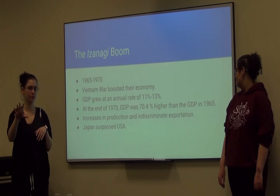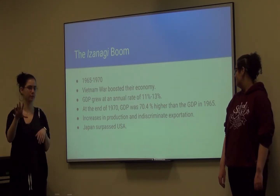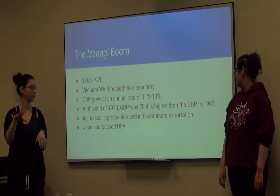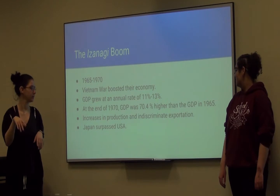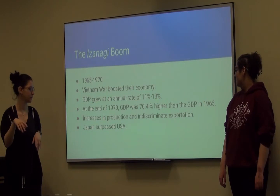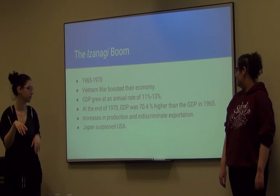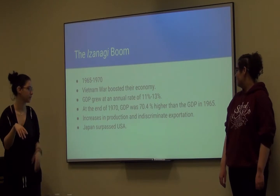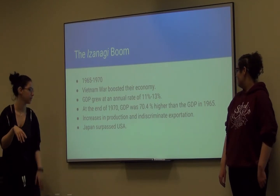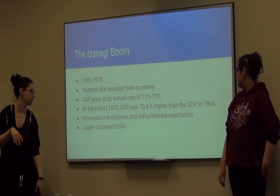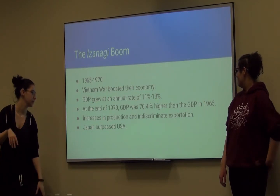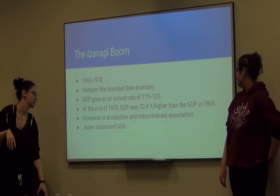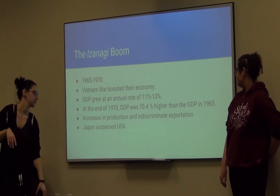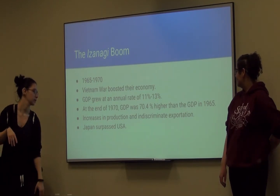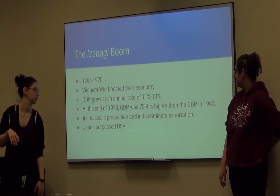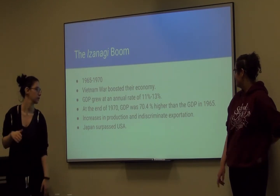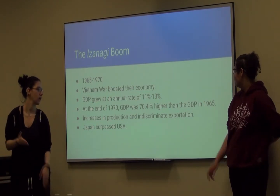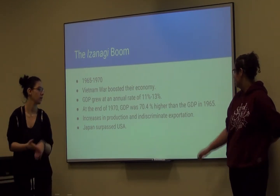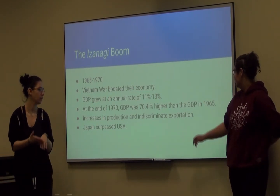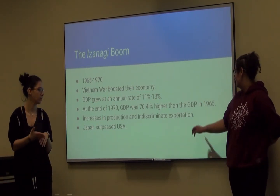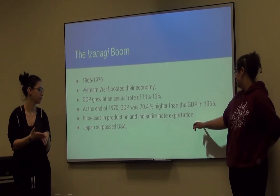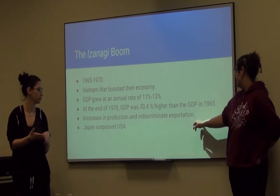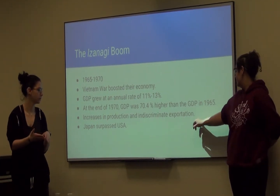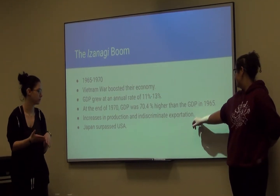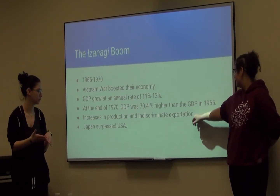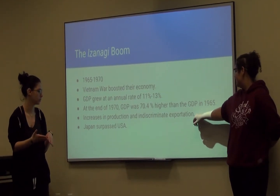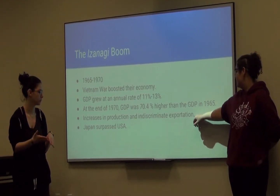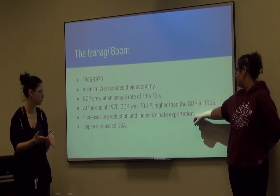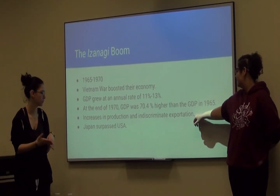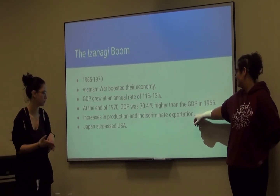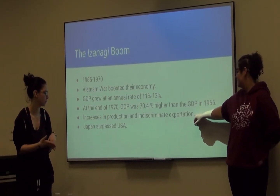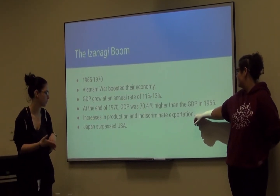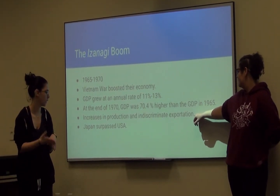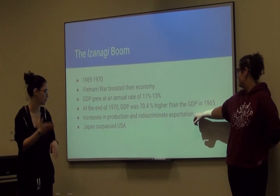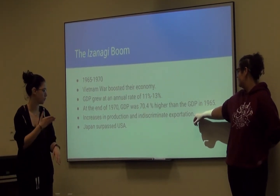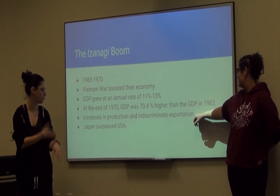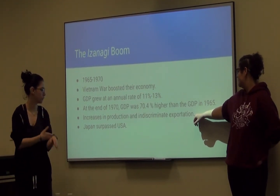the GDP was in 1960.